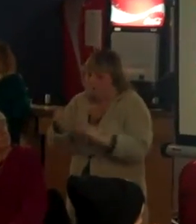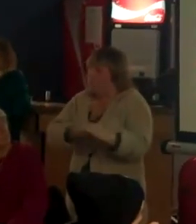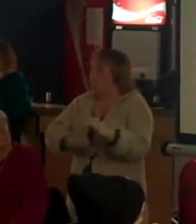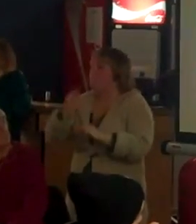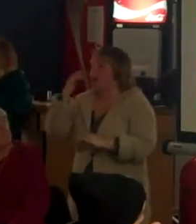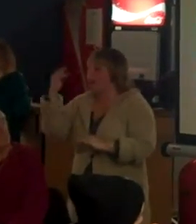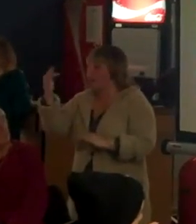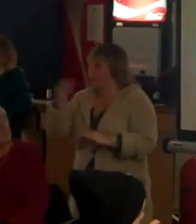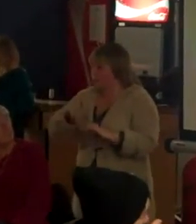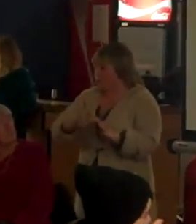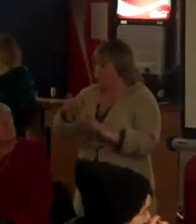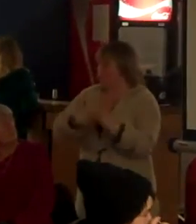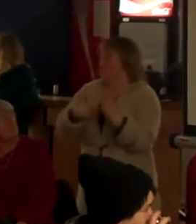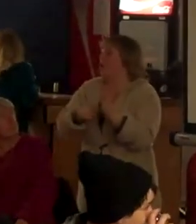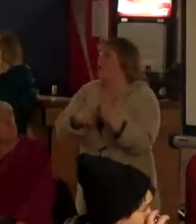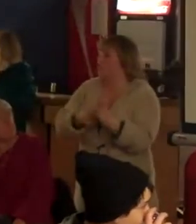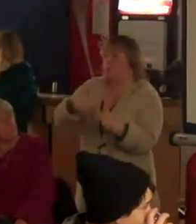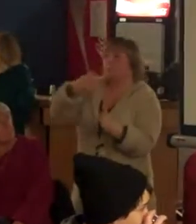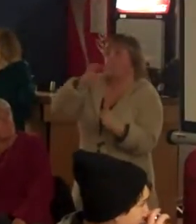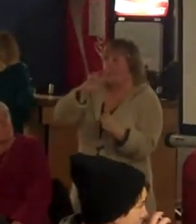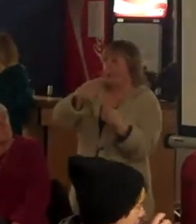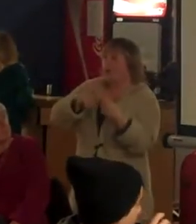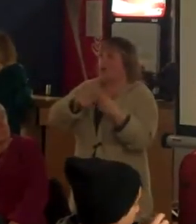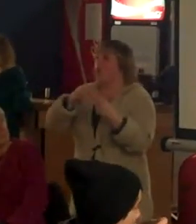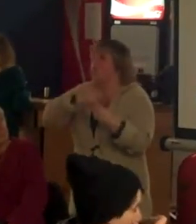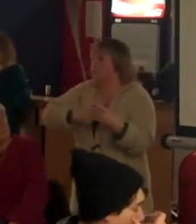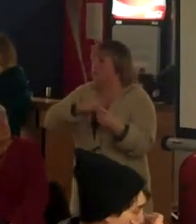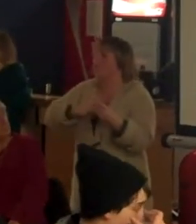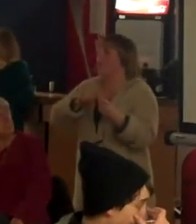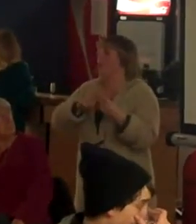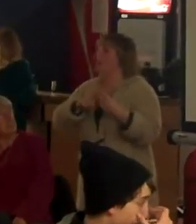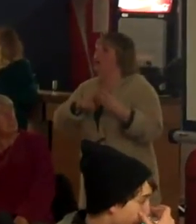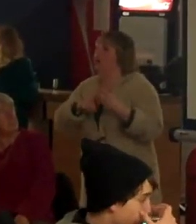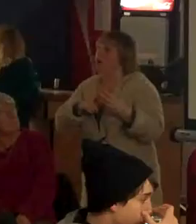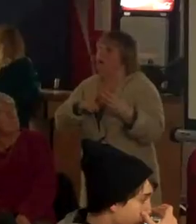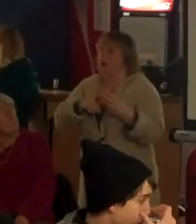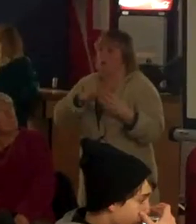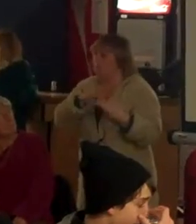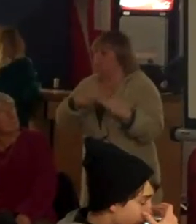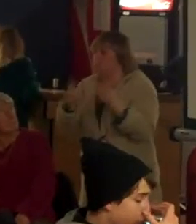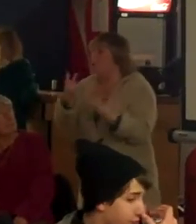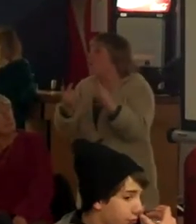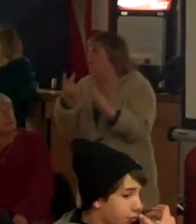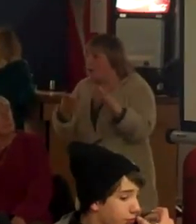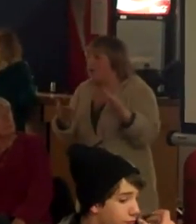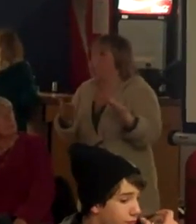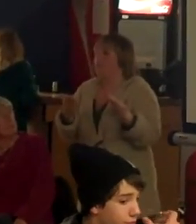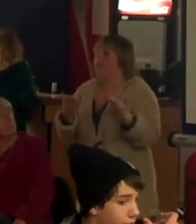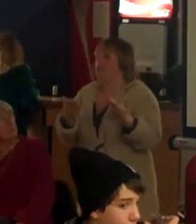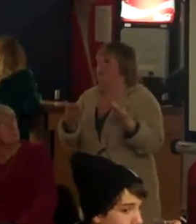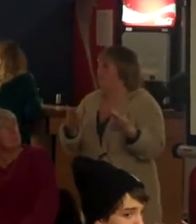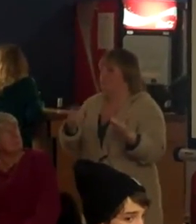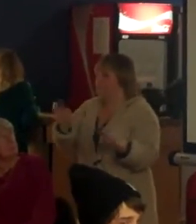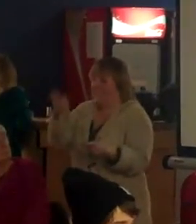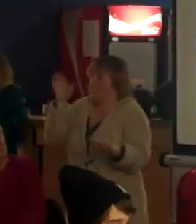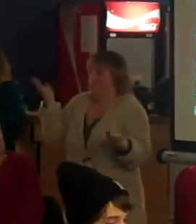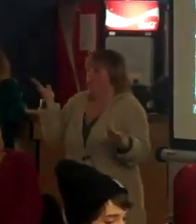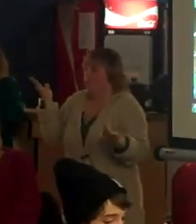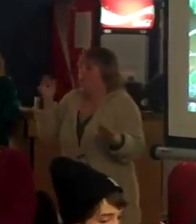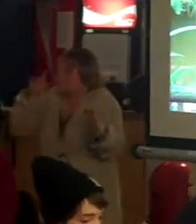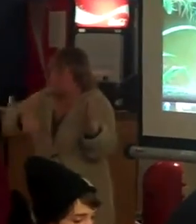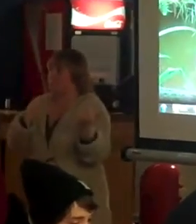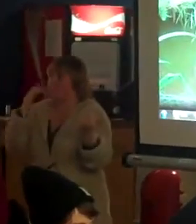for use either to drink or to wash or to cook with. And they have no choice but they have to take that